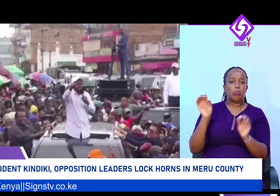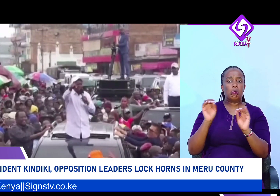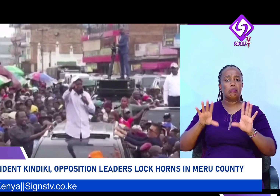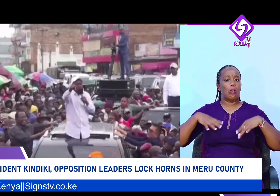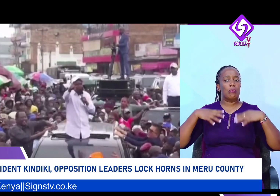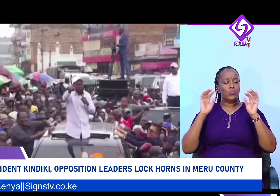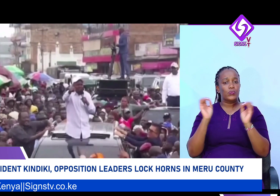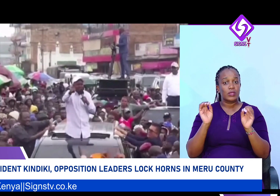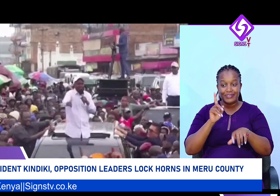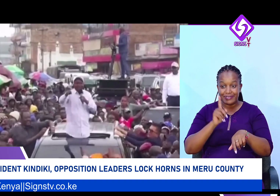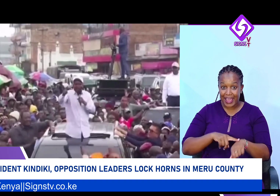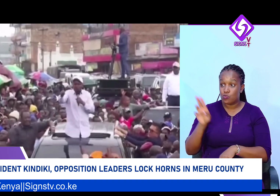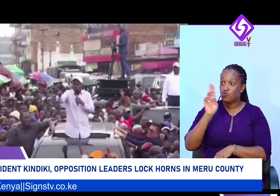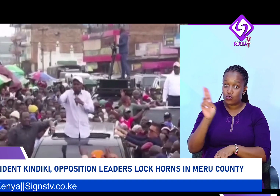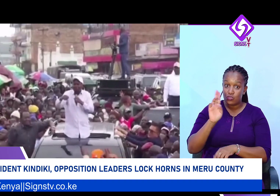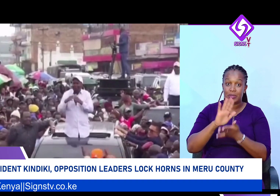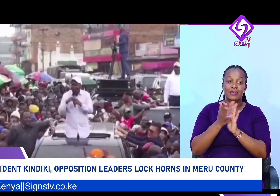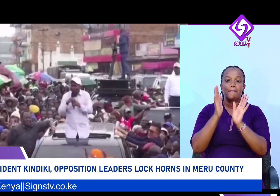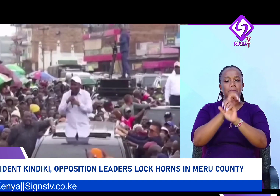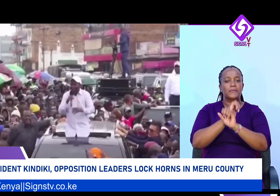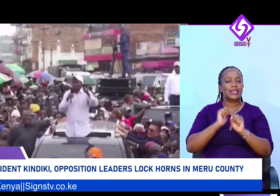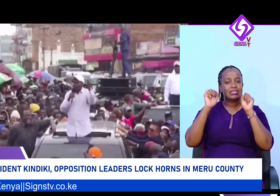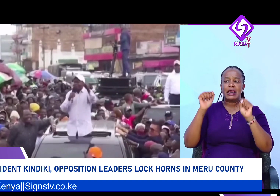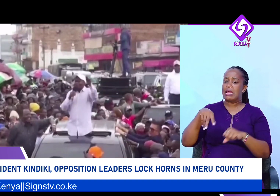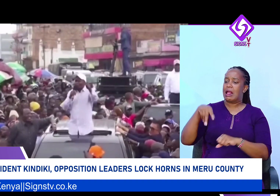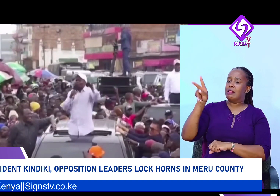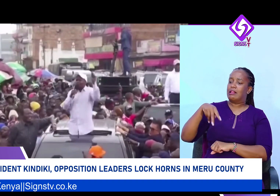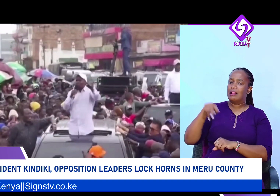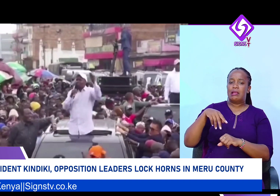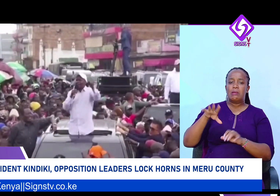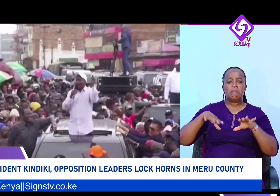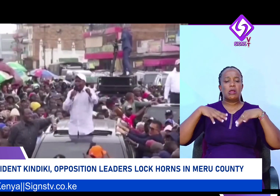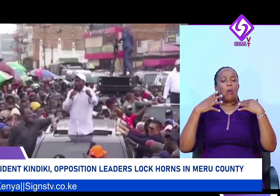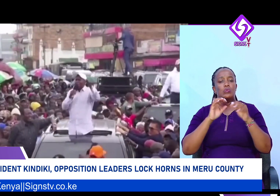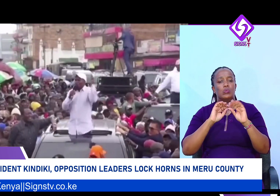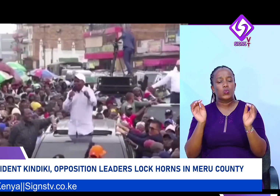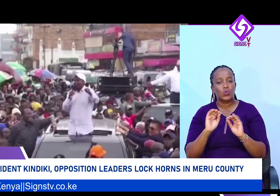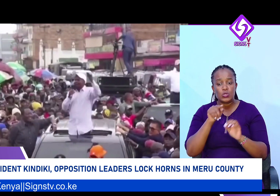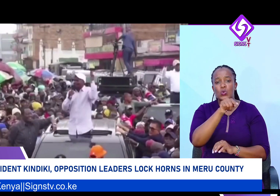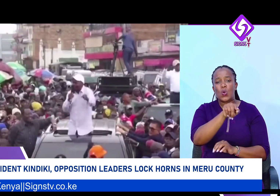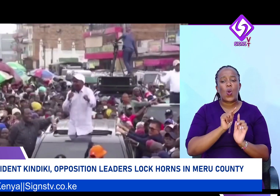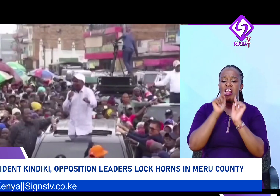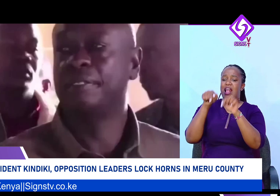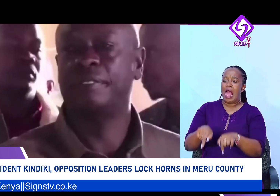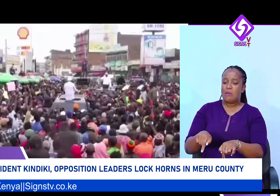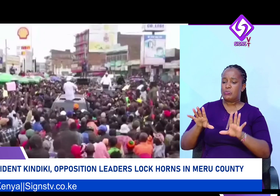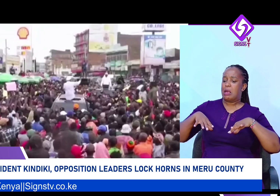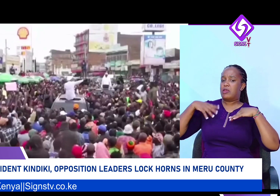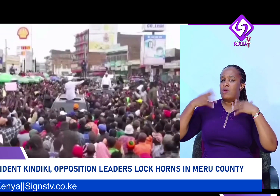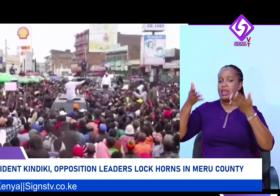Kenyatta alikuwa rais, hakuturingia hapa. Wewe unakuja kuturingia hapa. Wewe ni nani? Ulienda